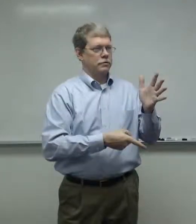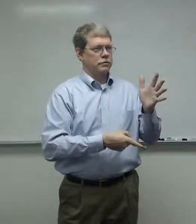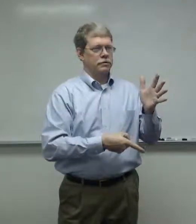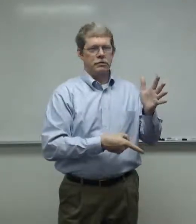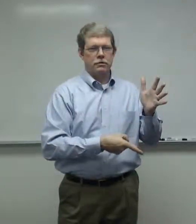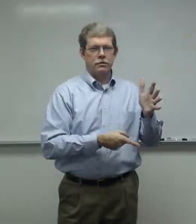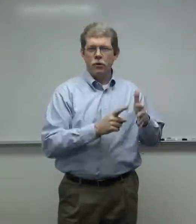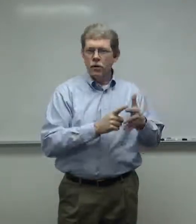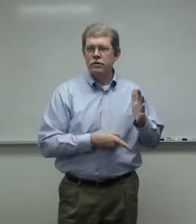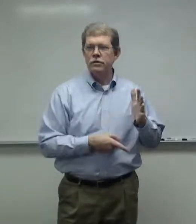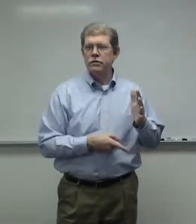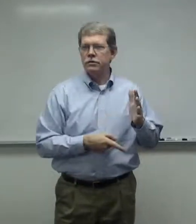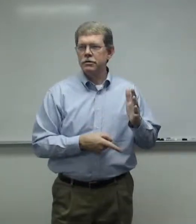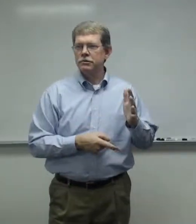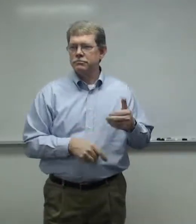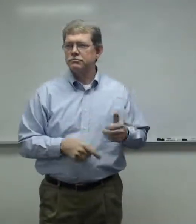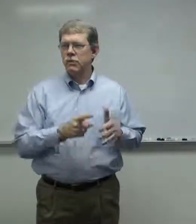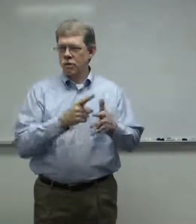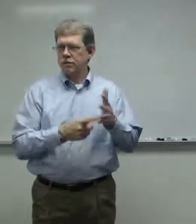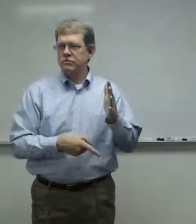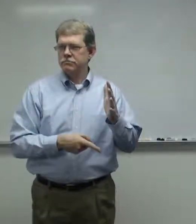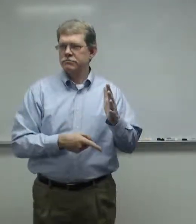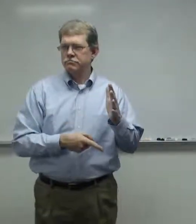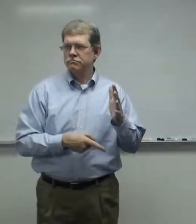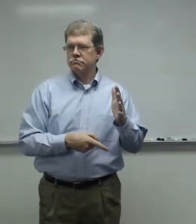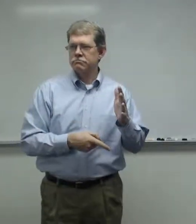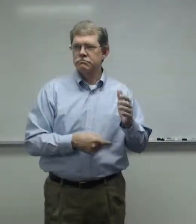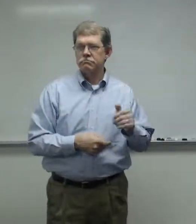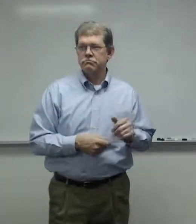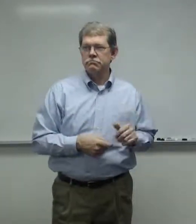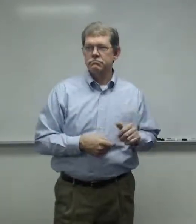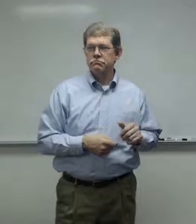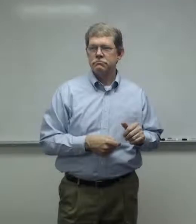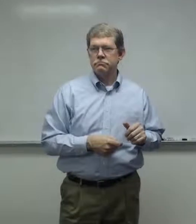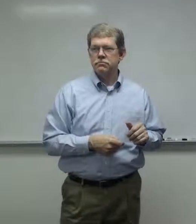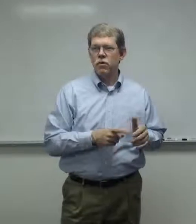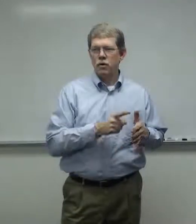What? What? Go down the list.